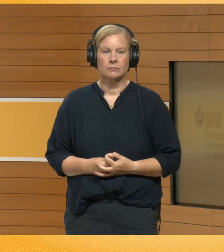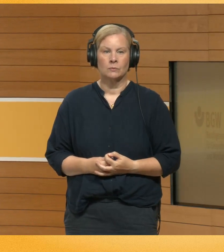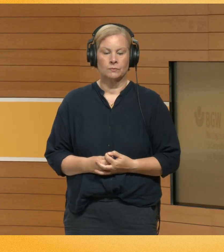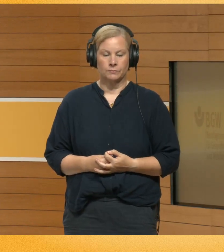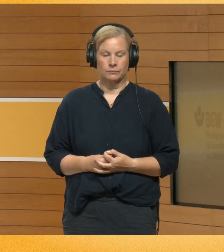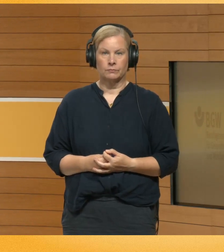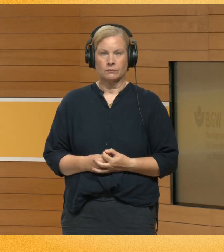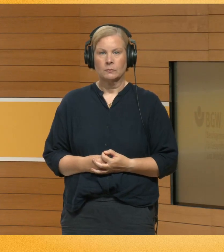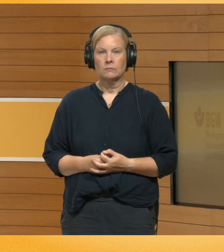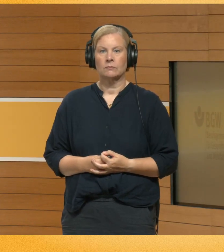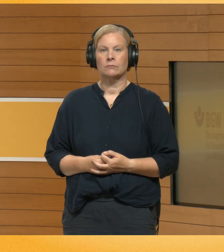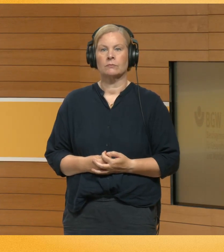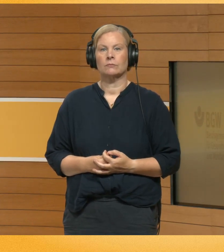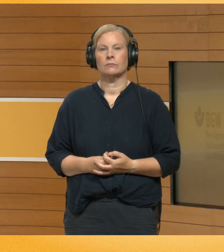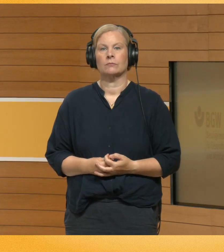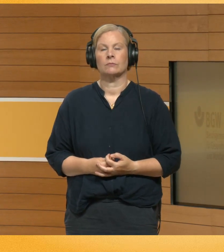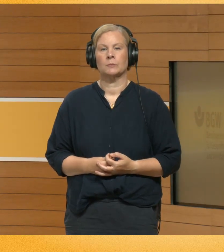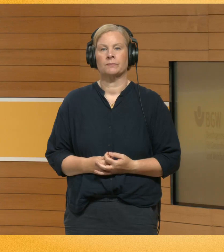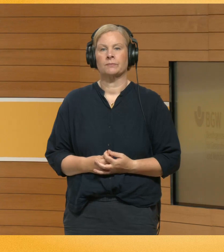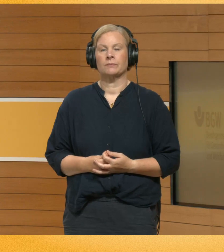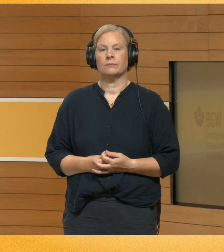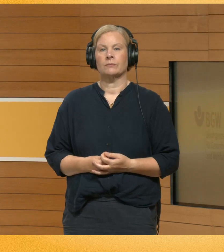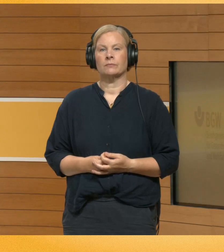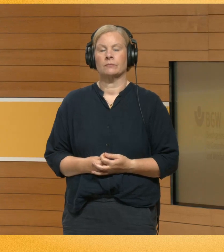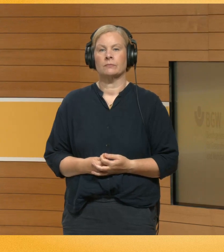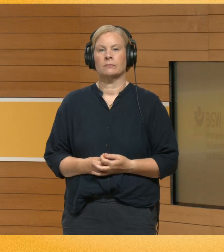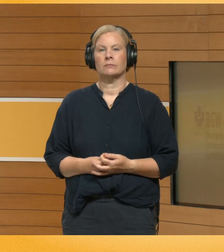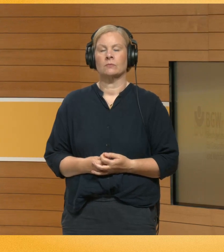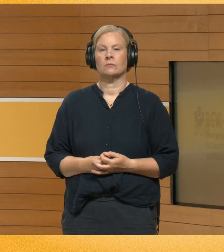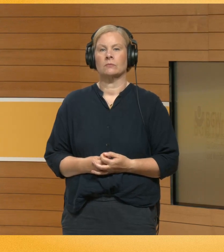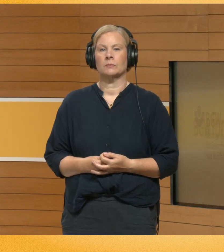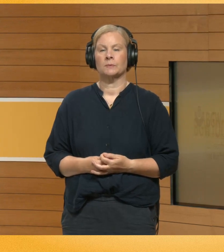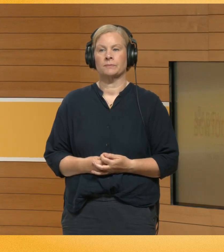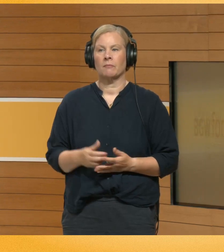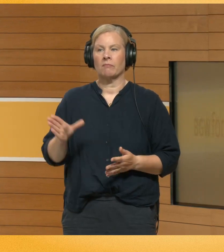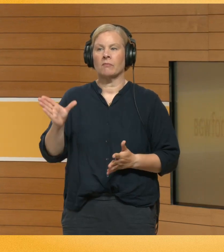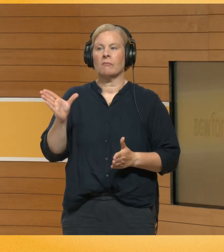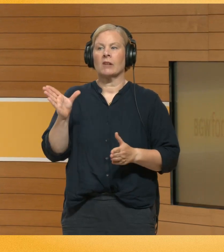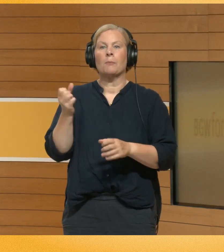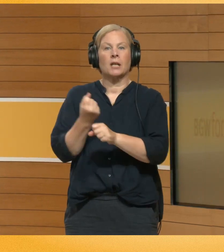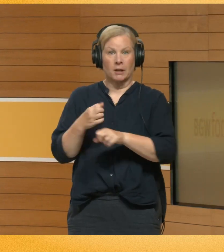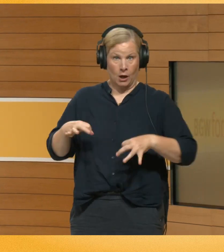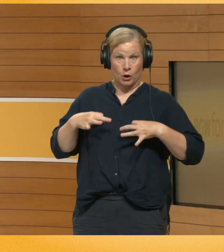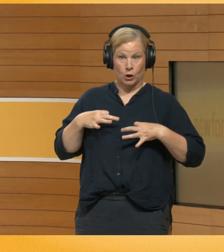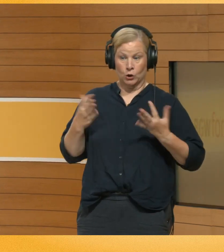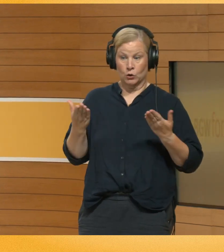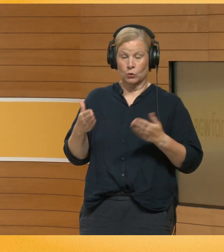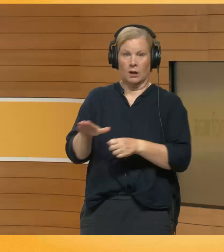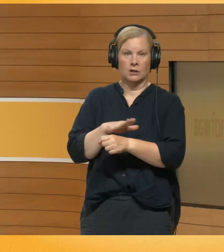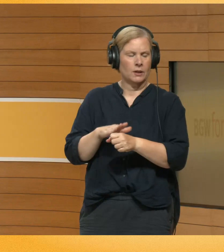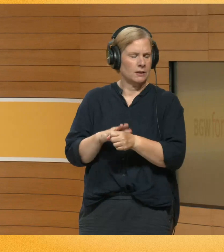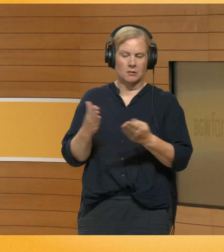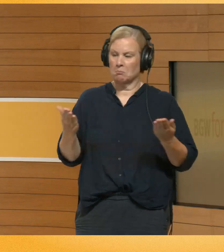workers. When we say adaptive healthcare community, the building of community health